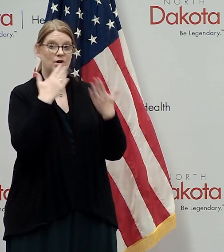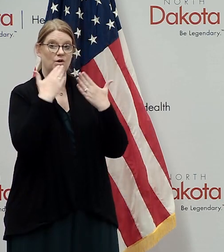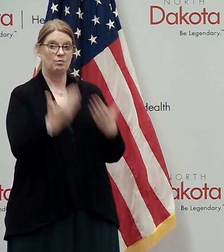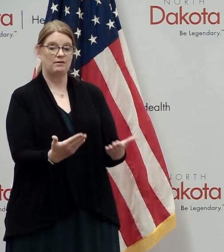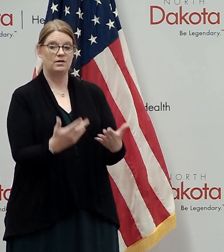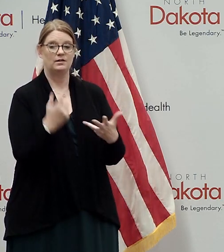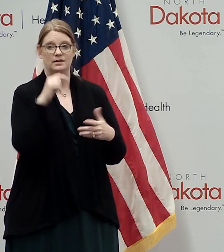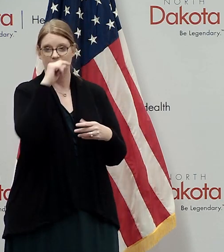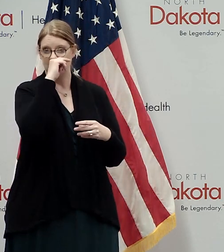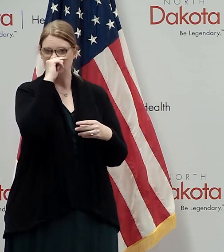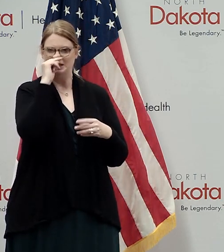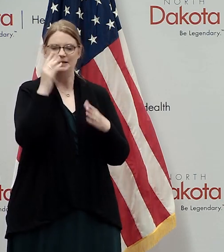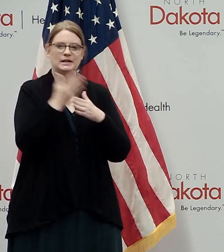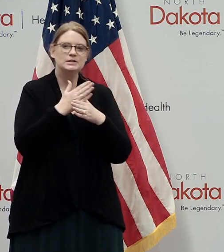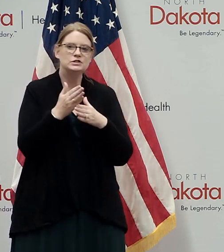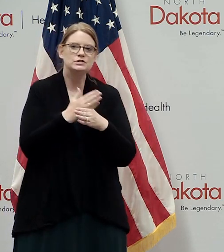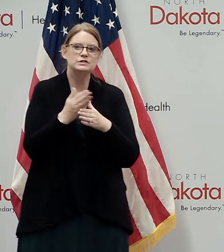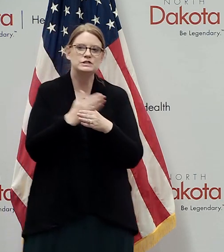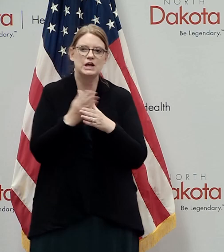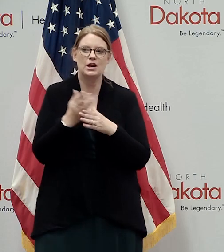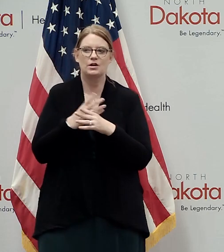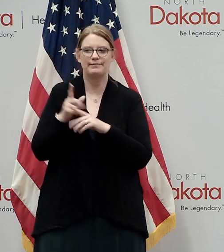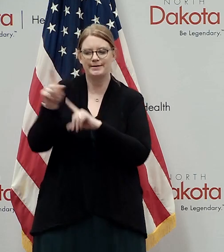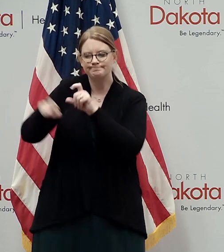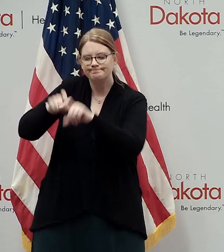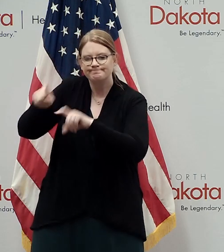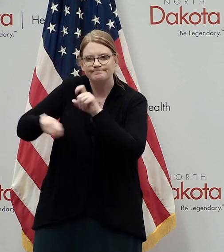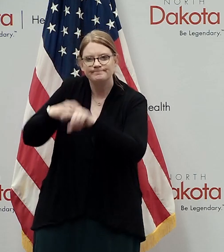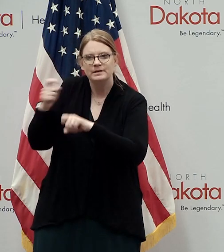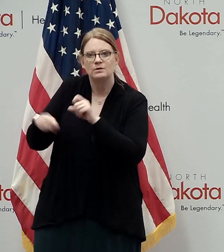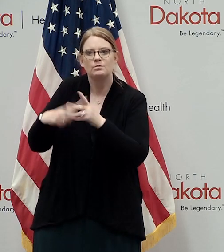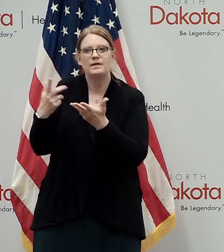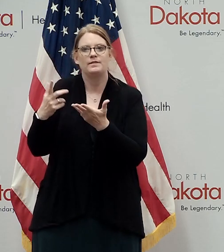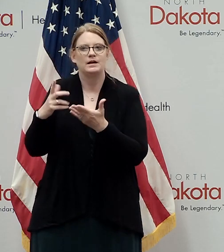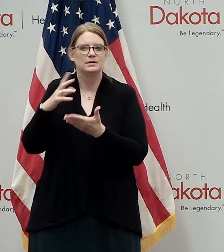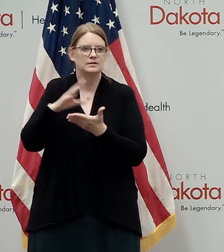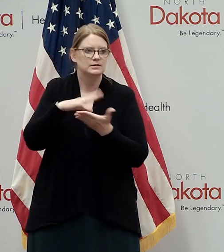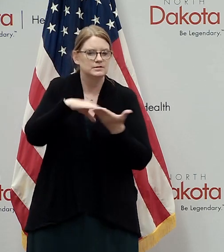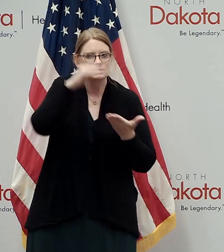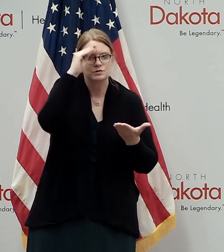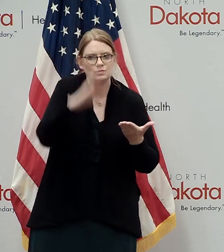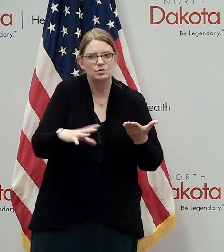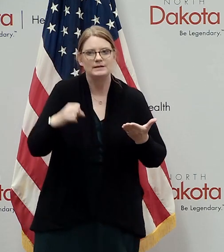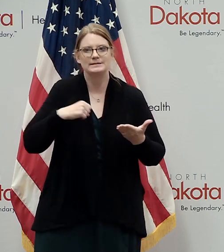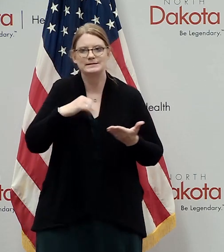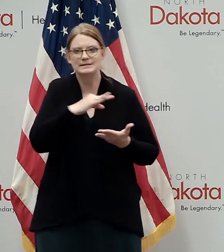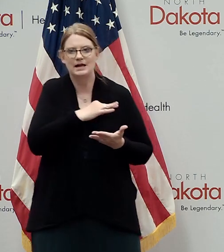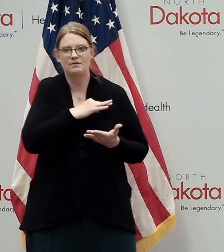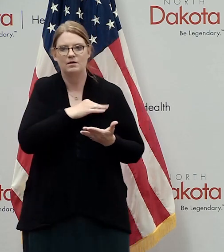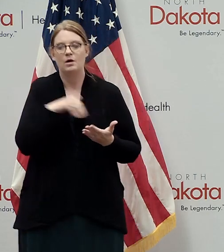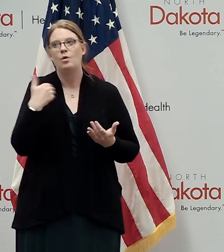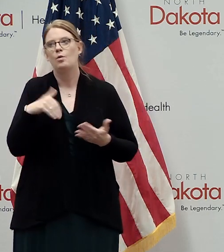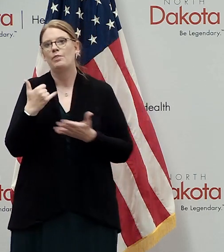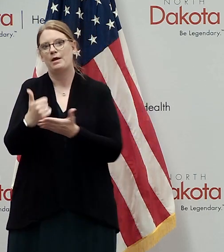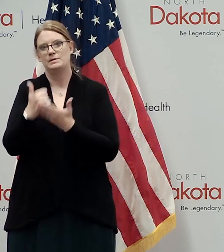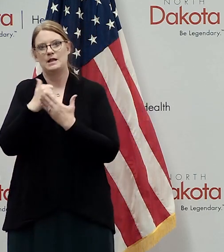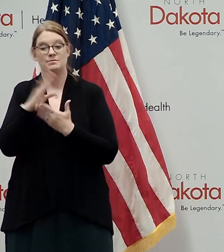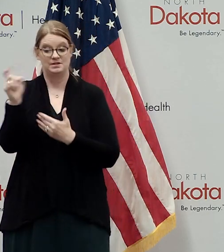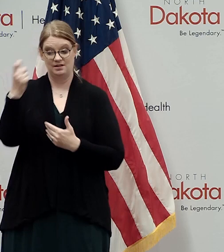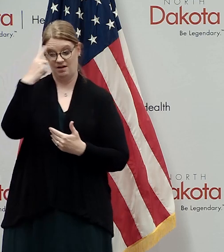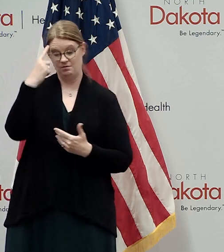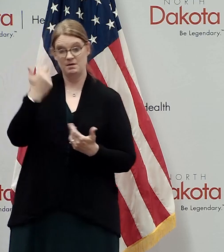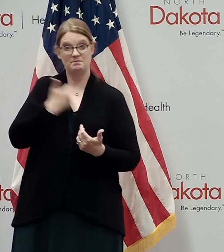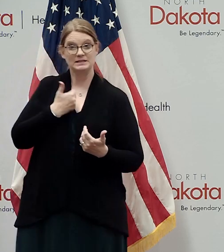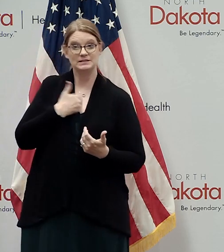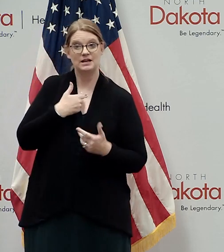they shared their polling with their communities, with their students, with their staff, that was very helpful to the governor and I